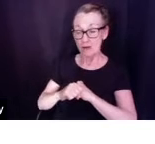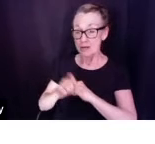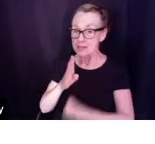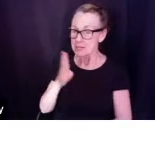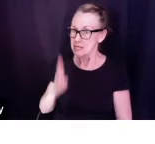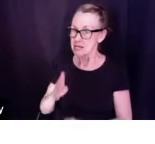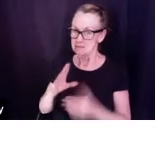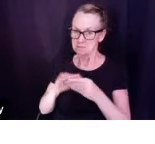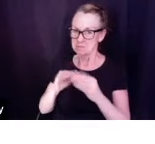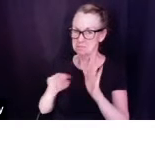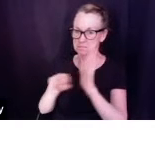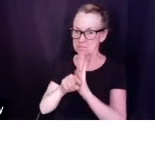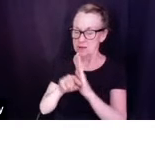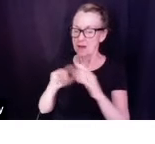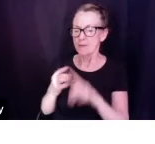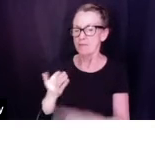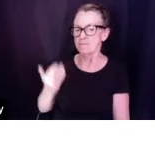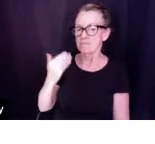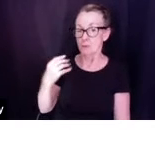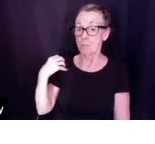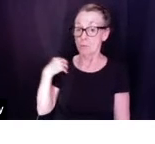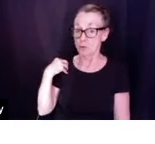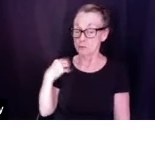talk badly about former employers.